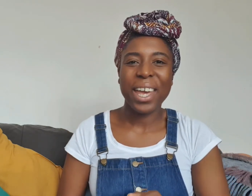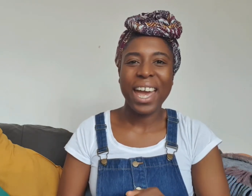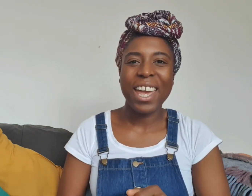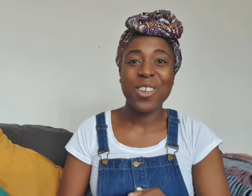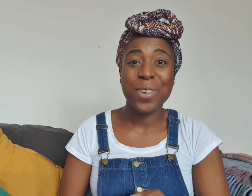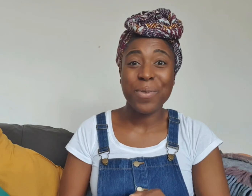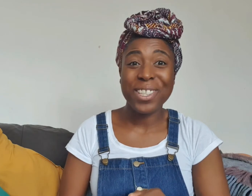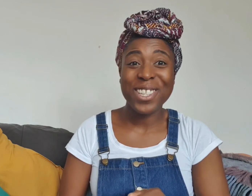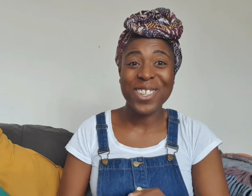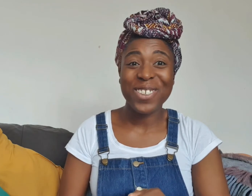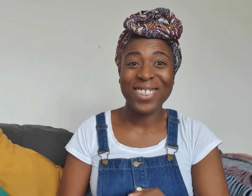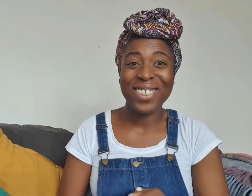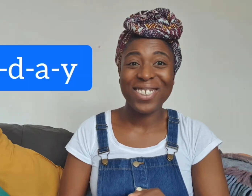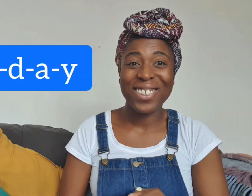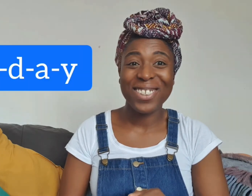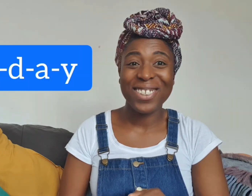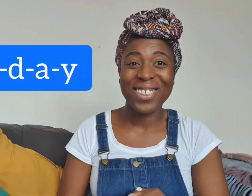Okay, you know what to do.